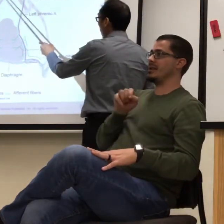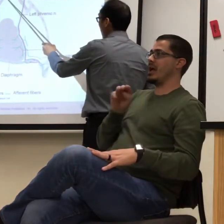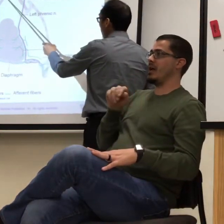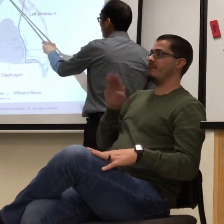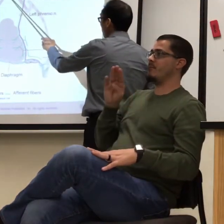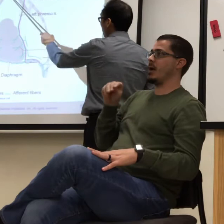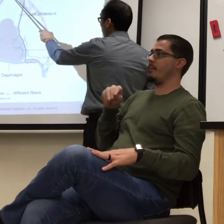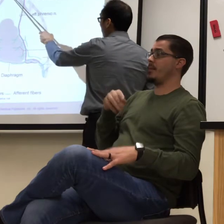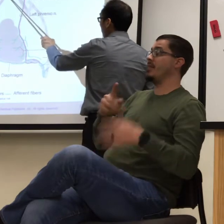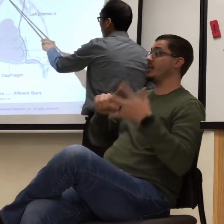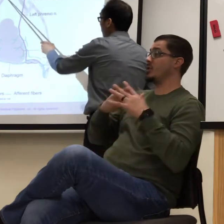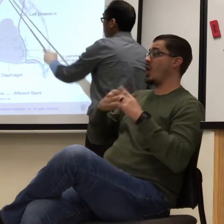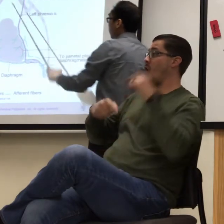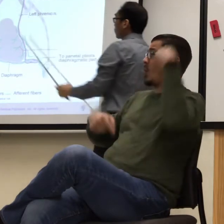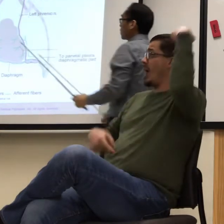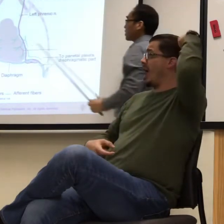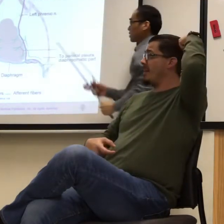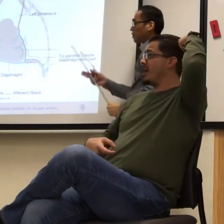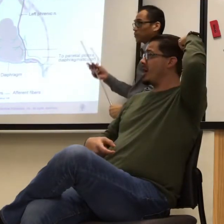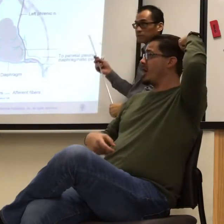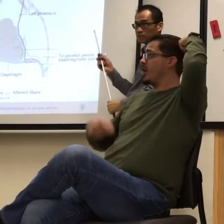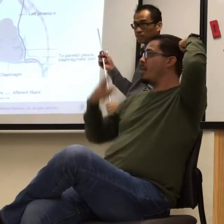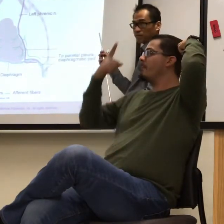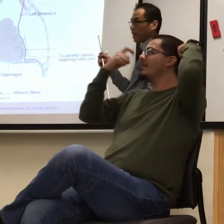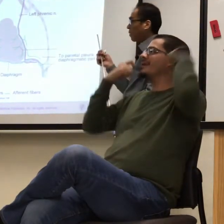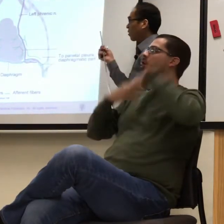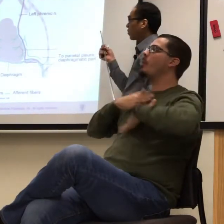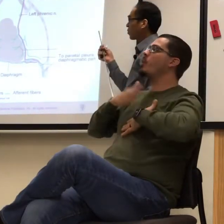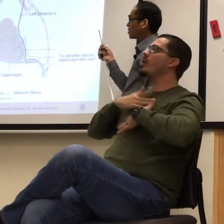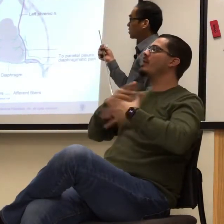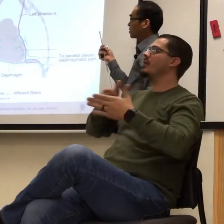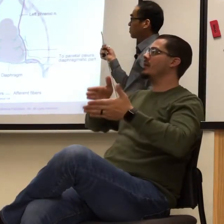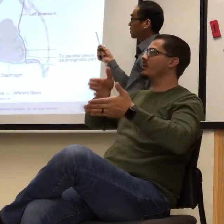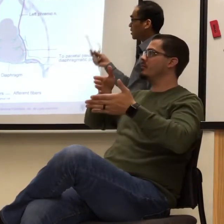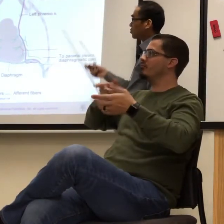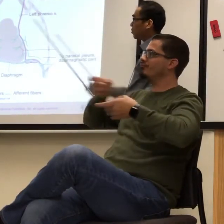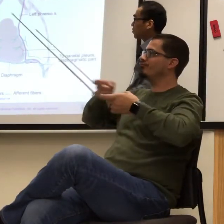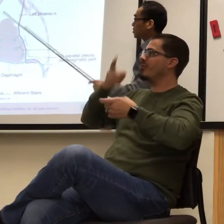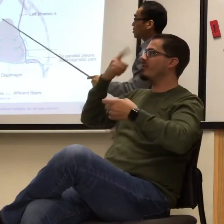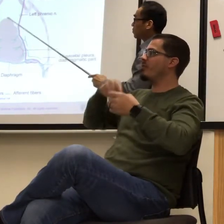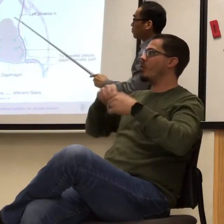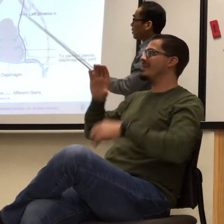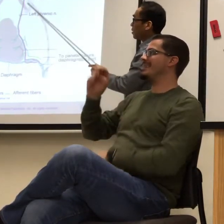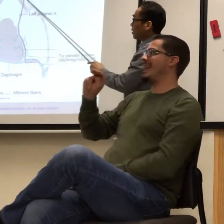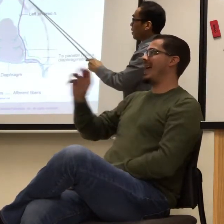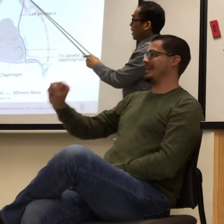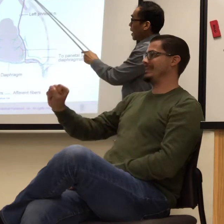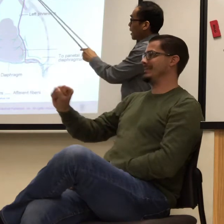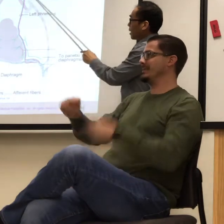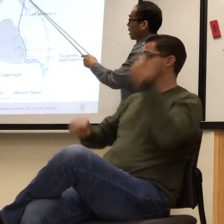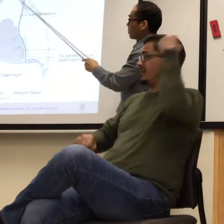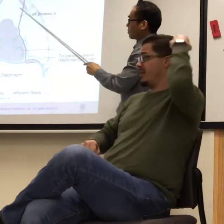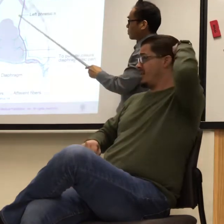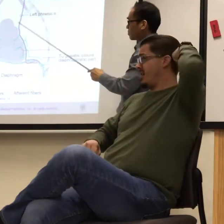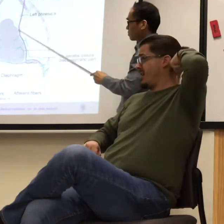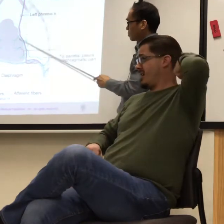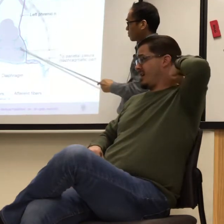start way up here because there are breathing centers from that part of the nervous system, the central nervous system.